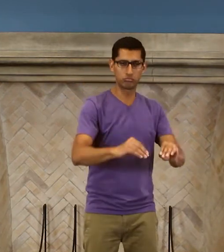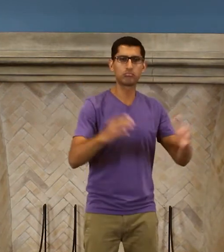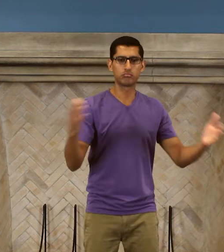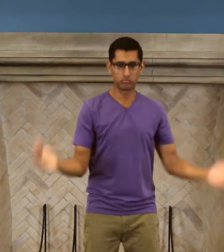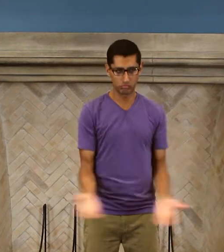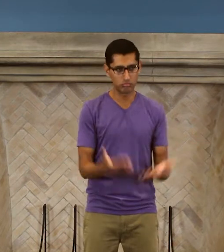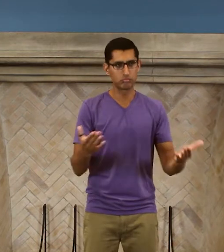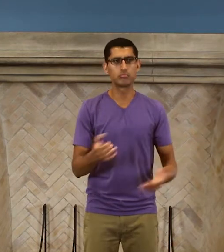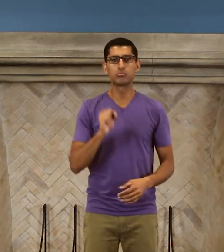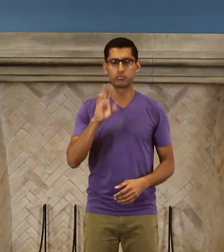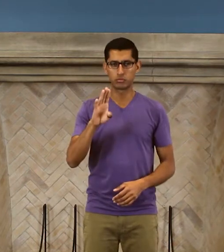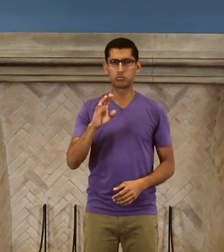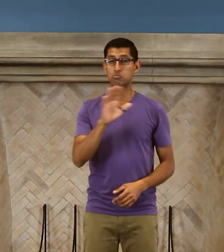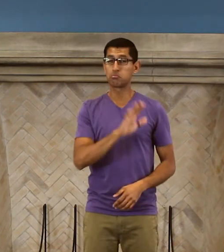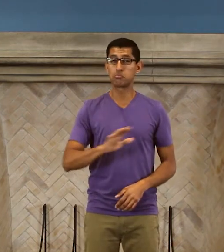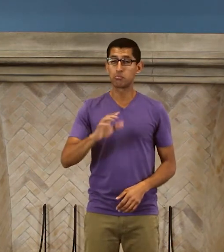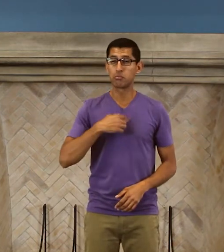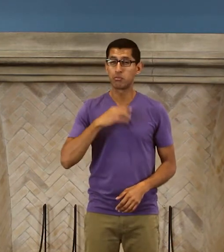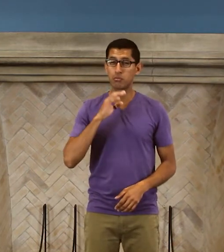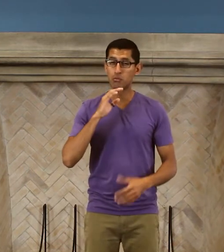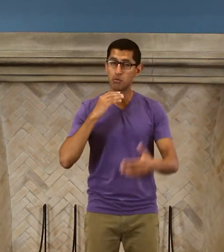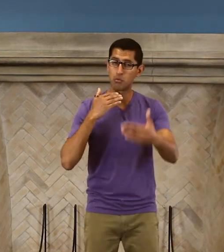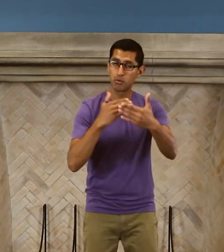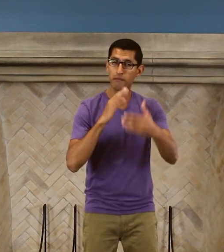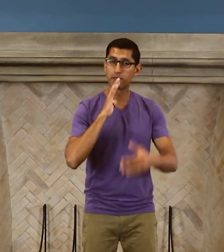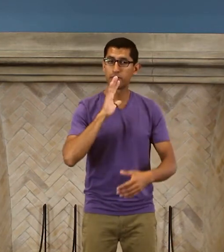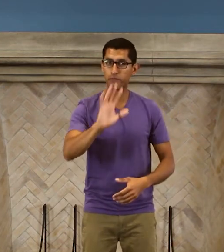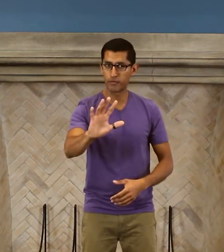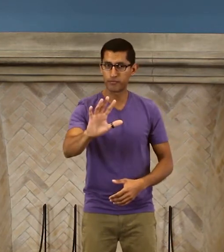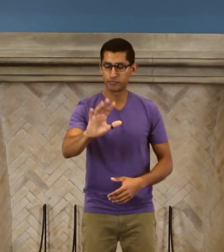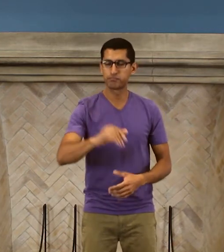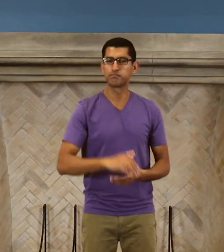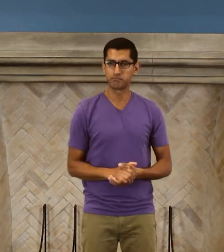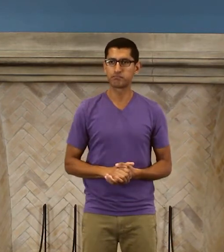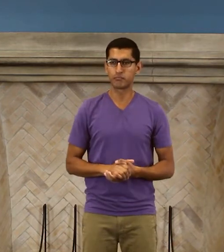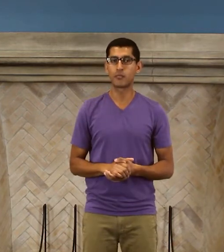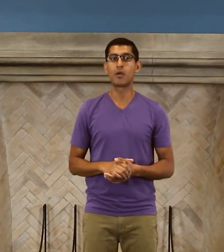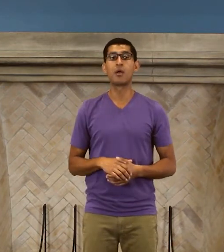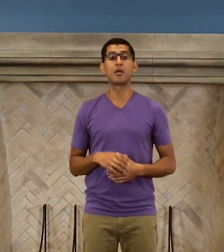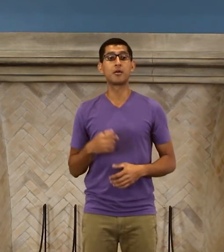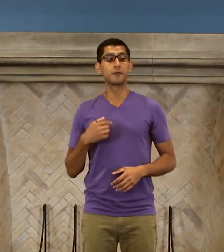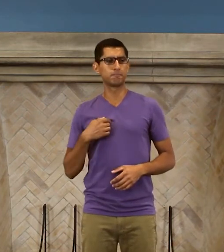us moved here to Santa Barbara when I was almost 5 years old.